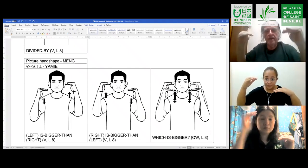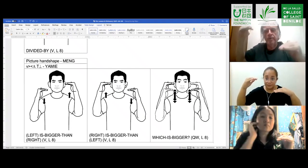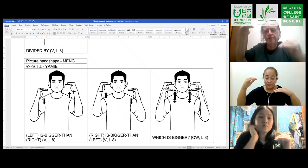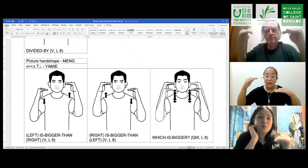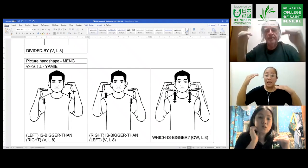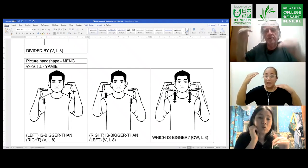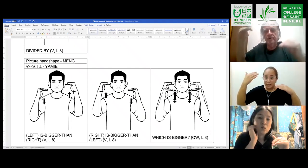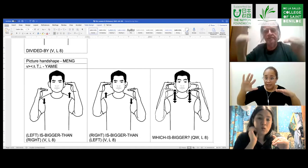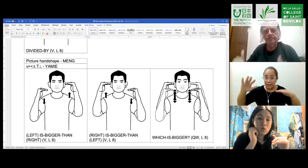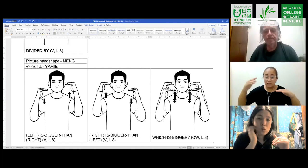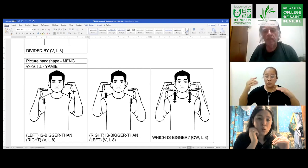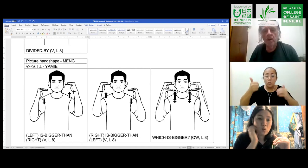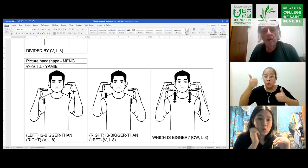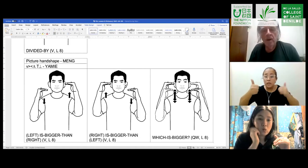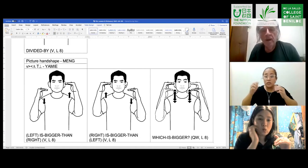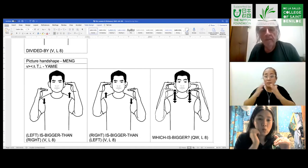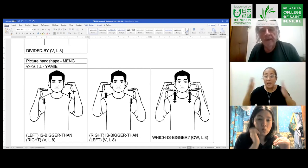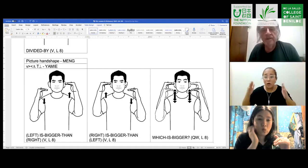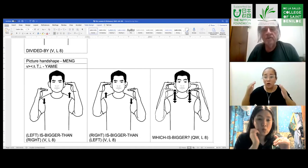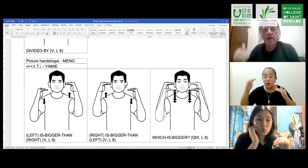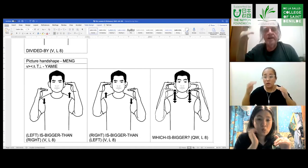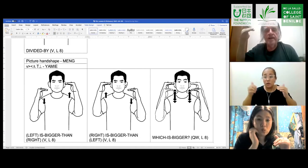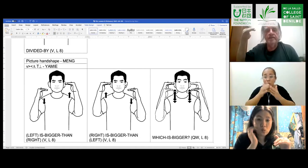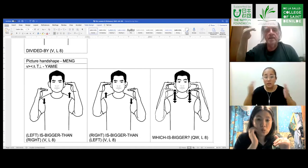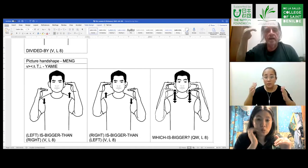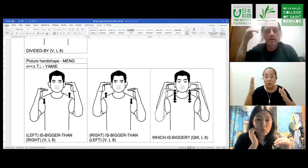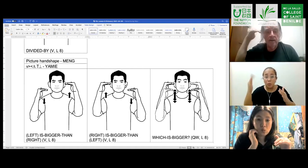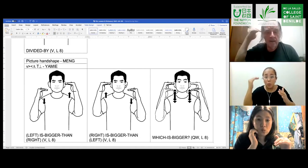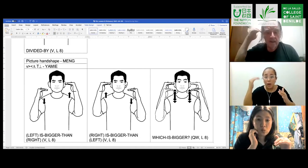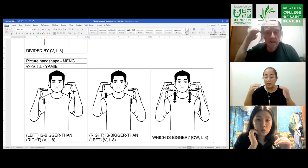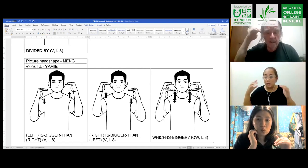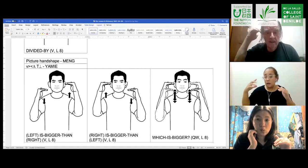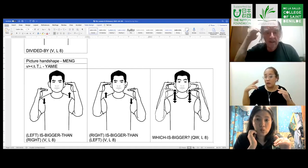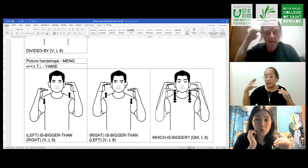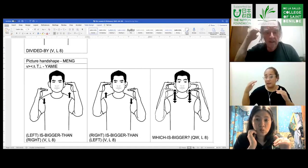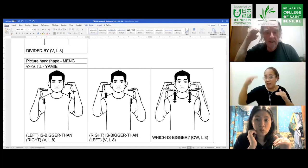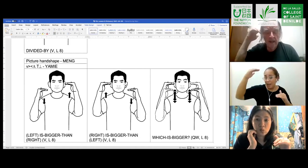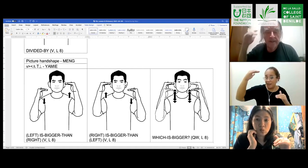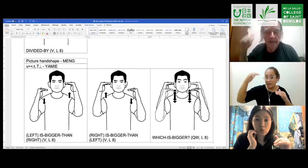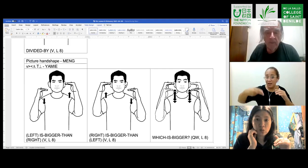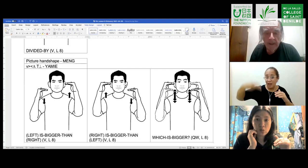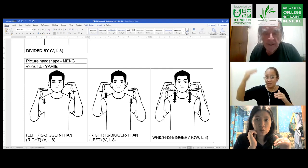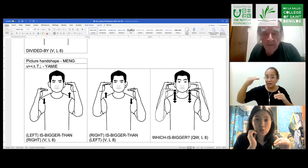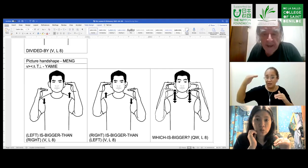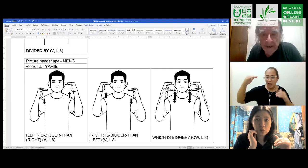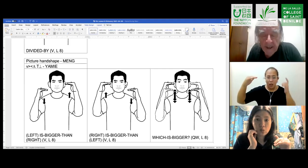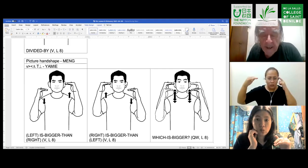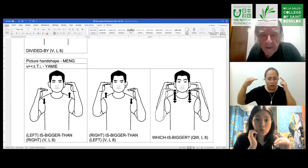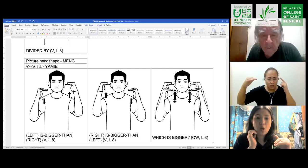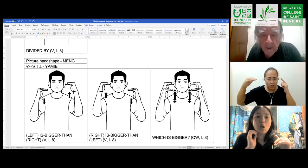which is bigger because the right hand is higher. I think, right? Is the right hand higher or the